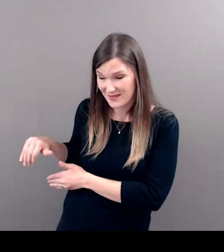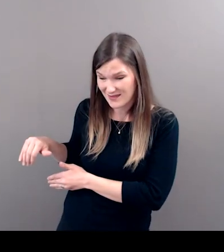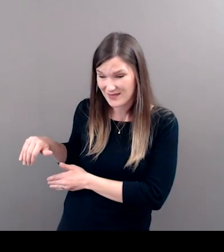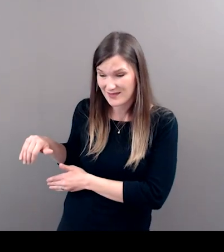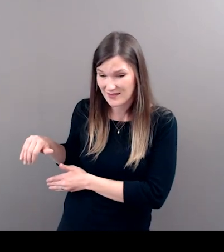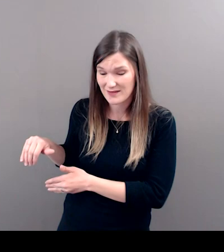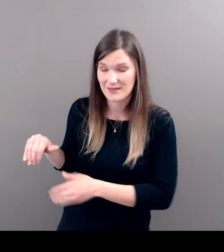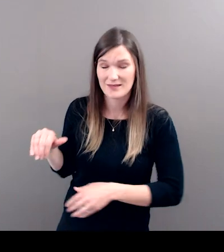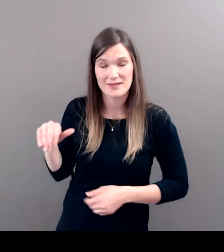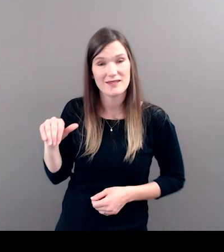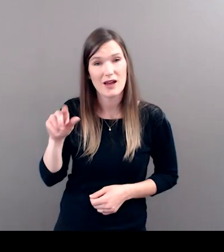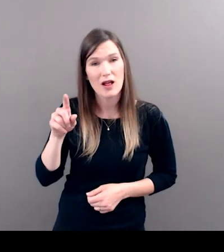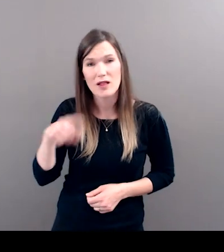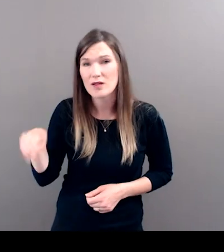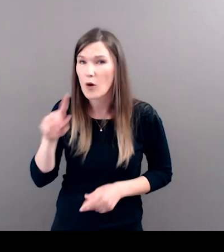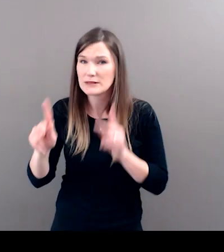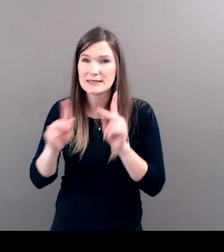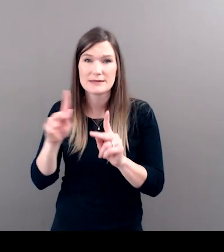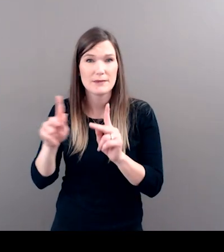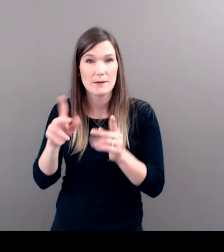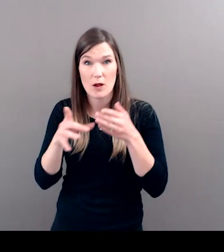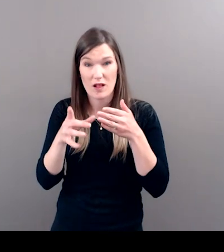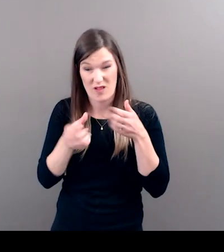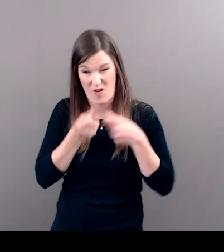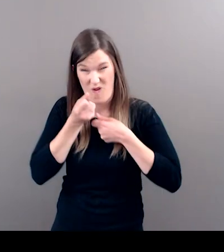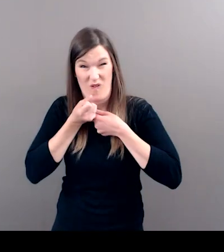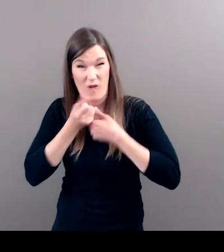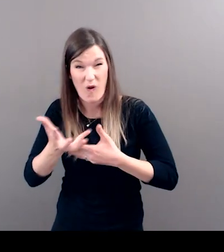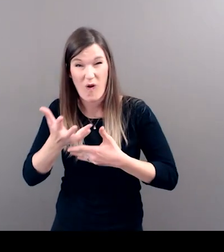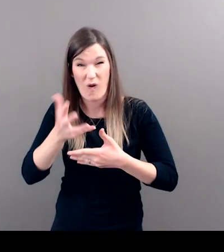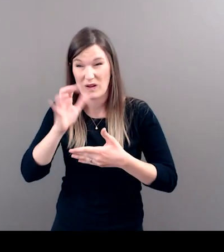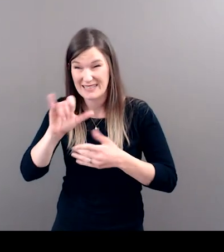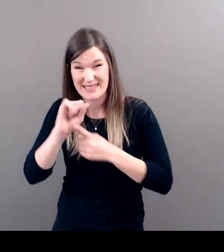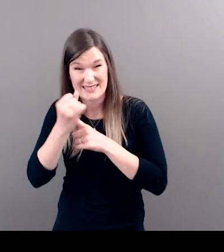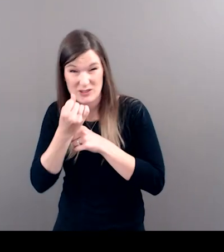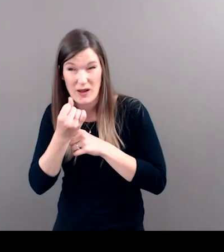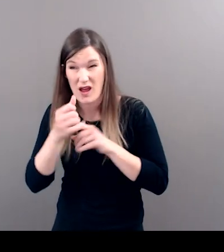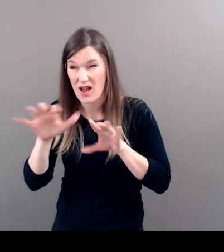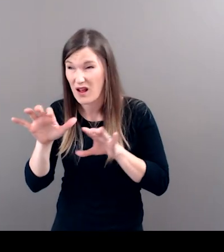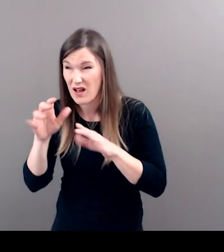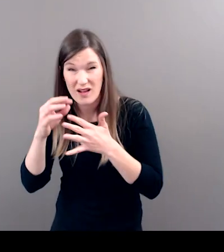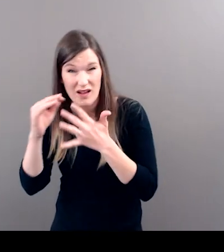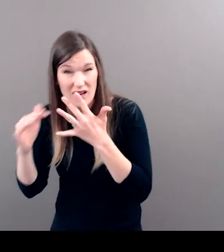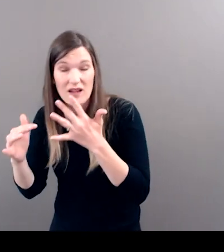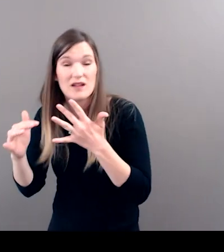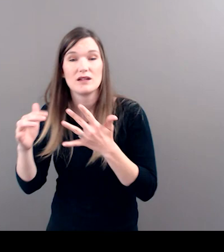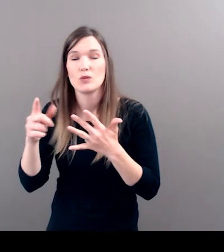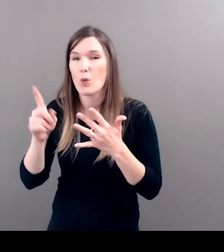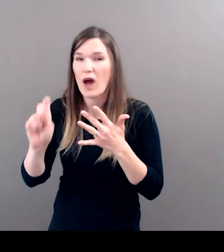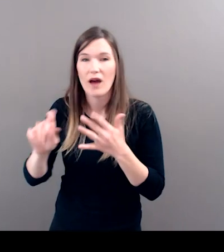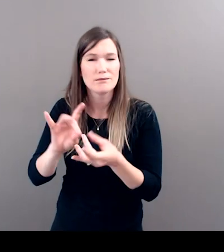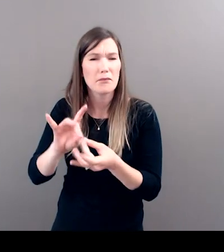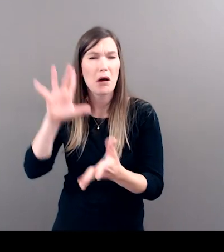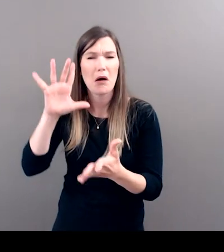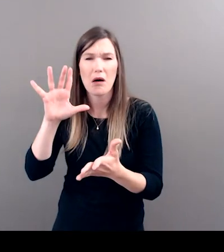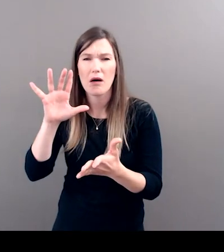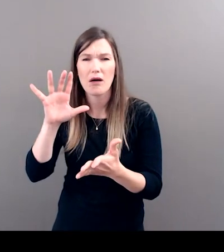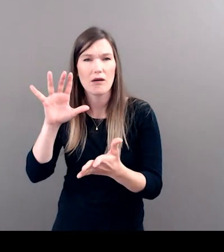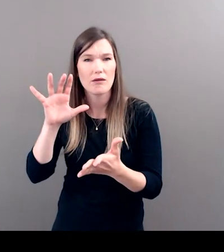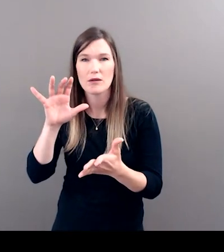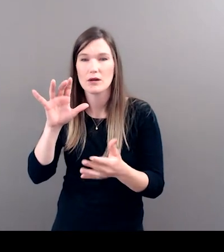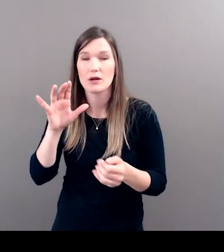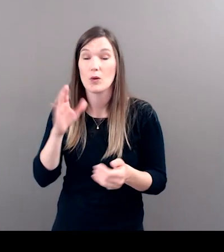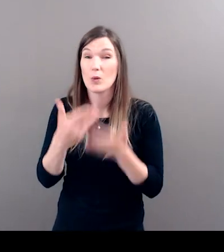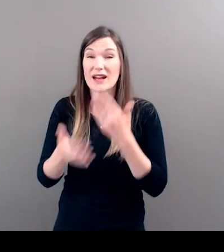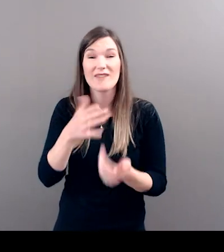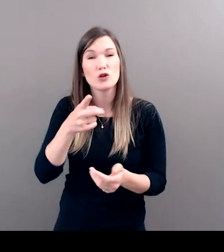You have to put those people behind you, those habits. You have to identify what you used to be. what you